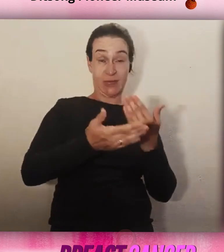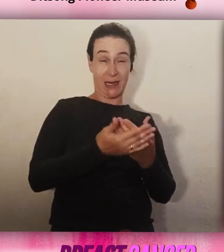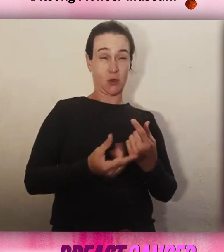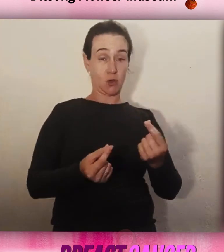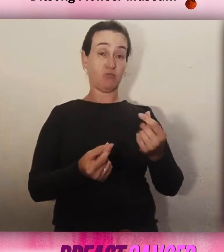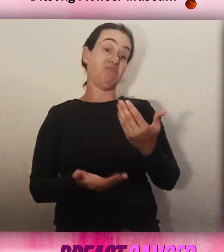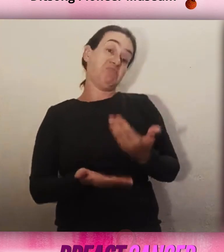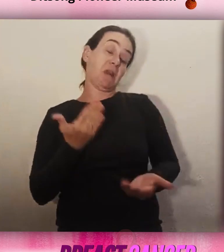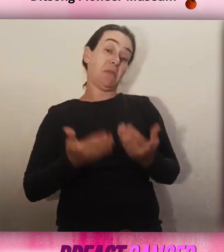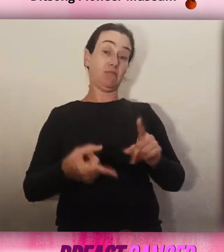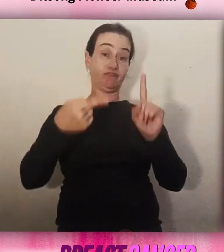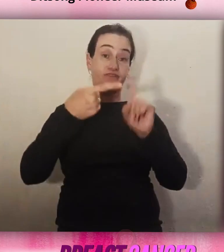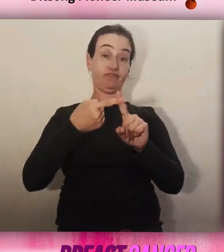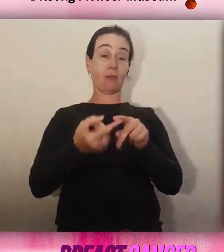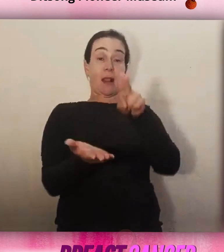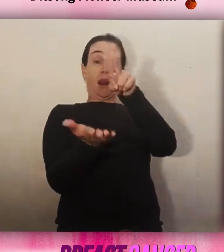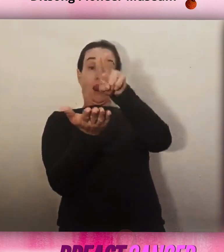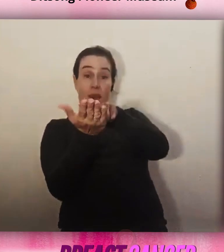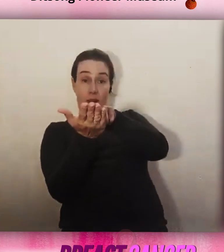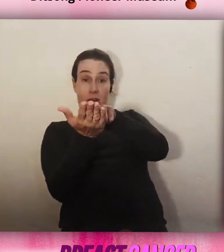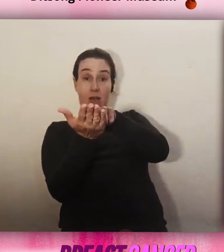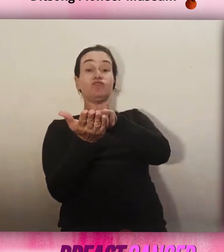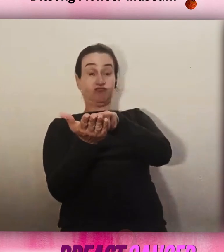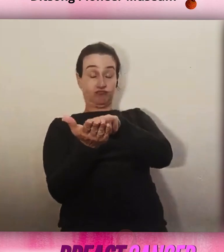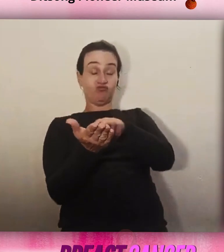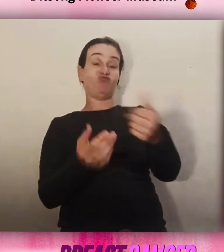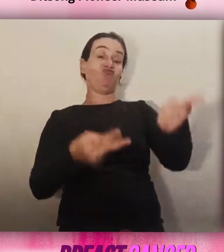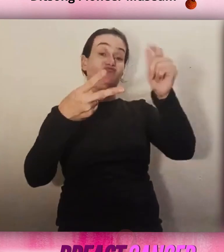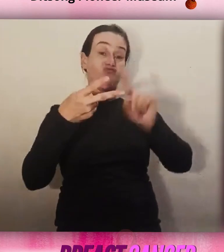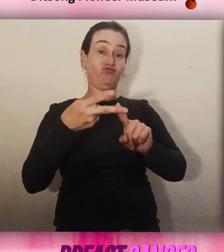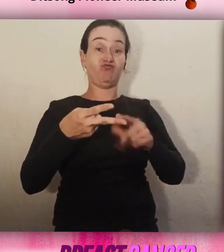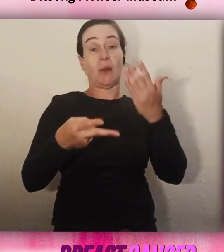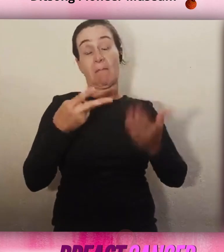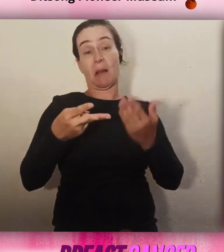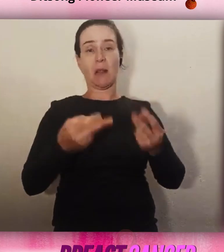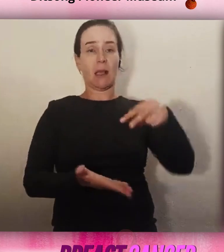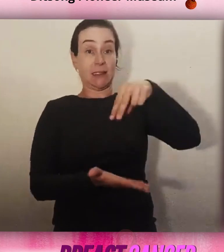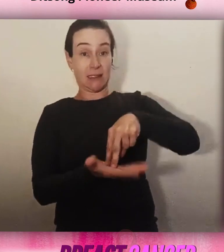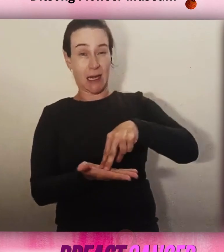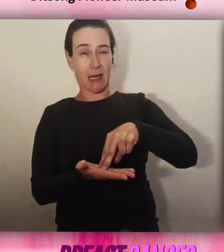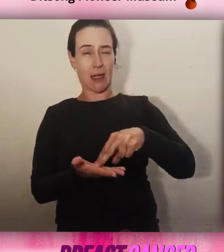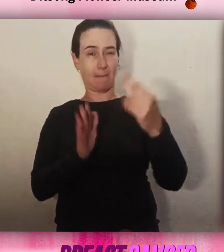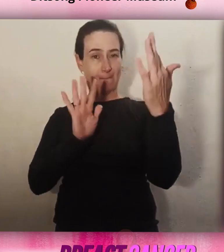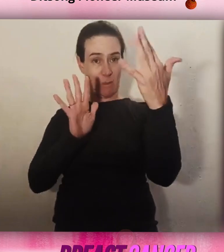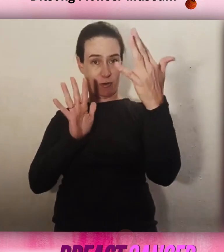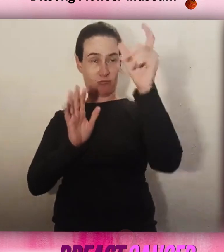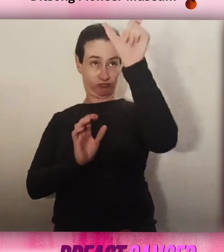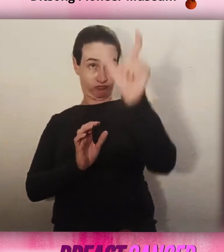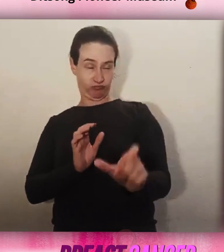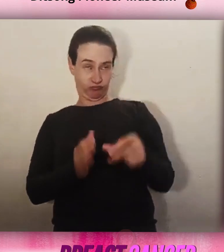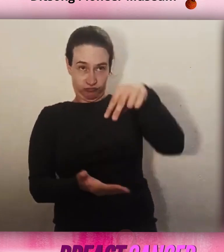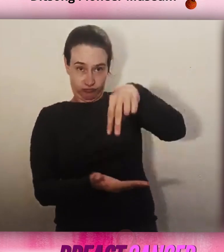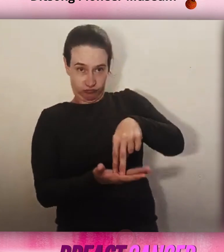exam, there's two ways of doing it. You're going to do it while lying down flat on your bed, or Okay. you're going to do it, as we always say,